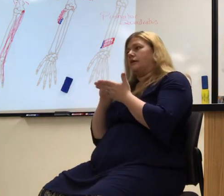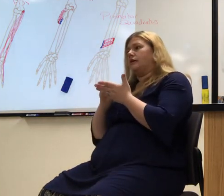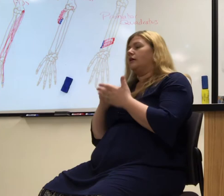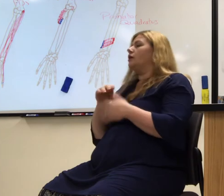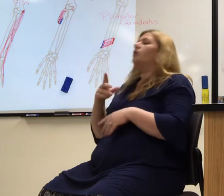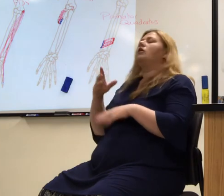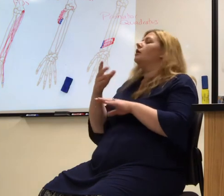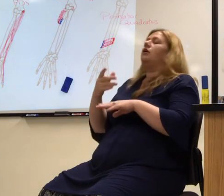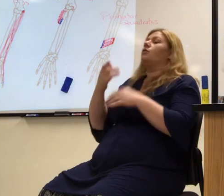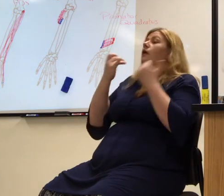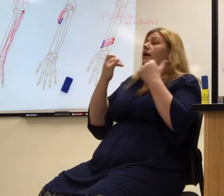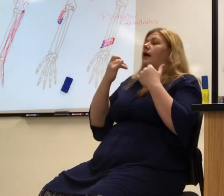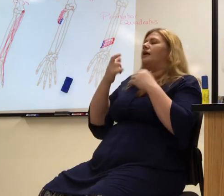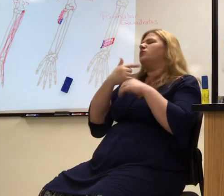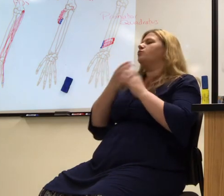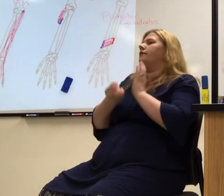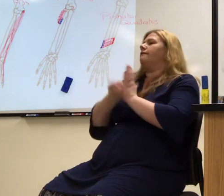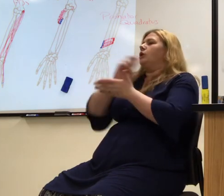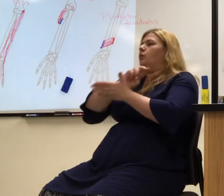The next one is